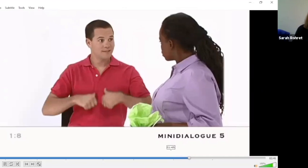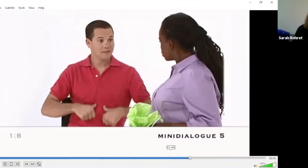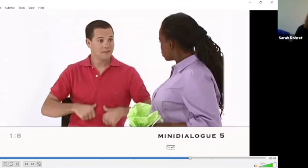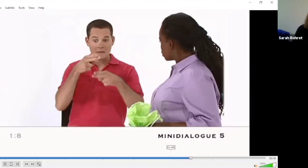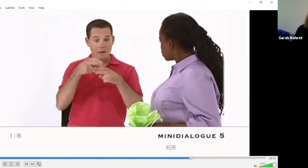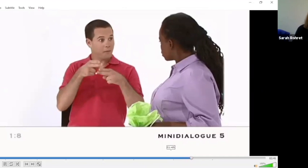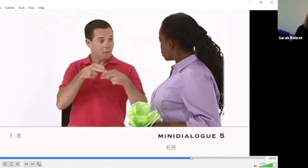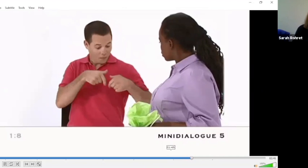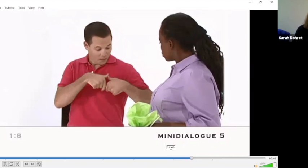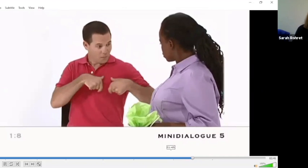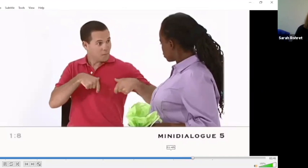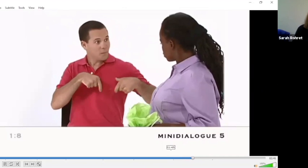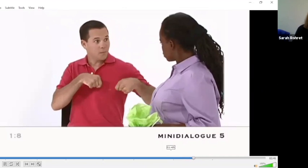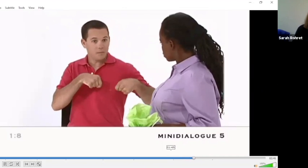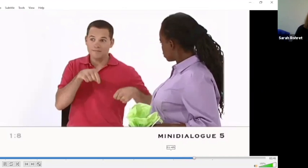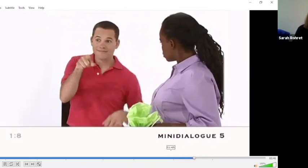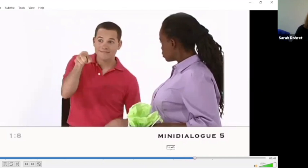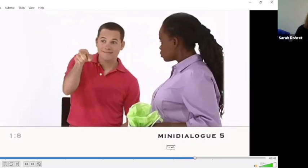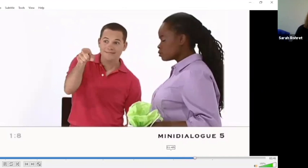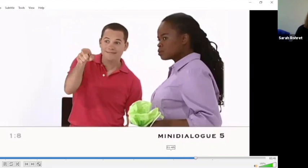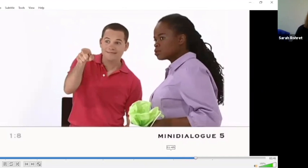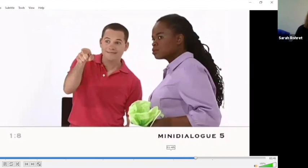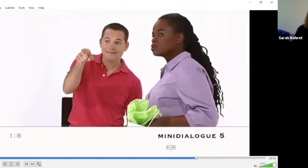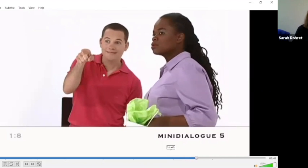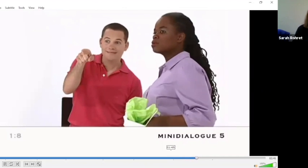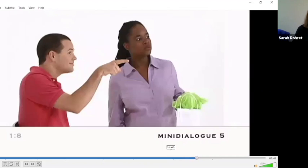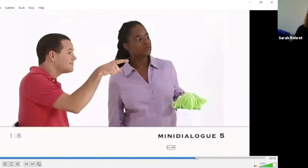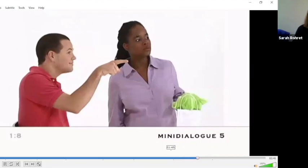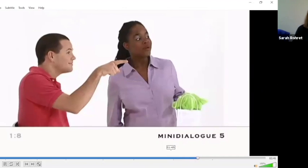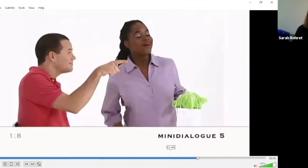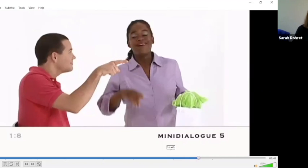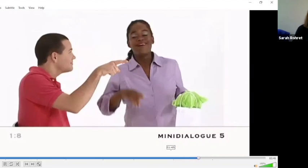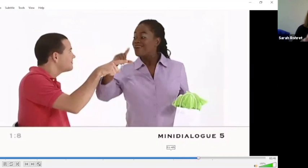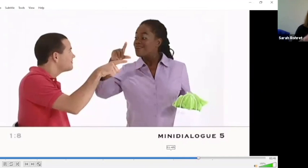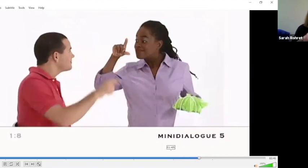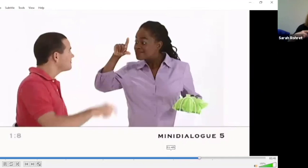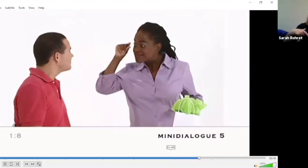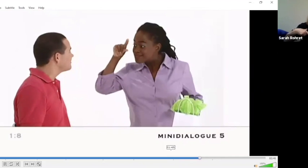Red jacket. Name tag. Ah, okay, name tag. Name.